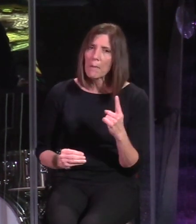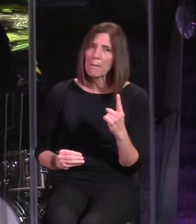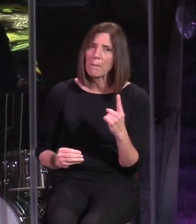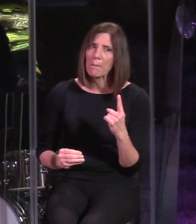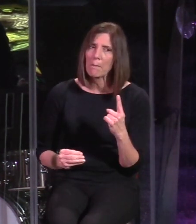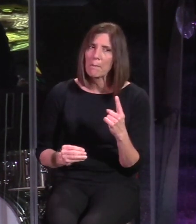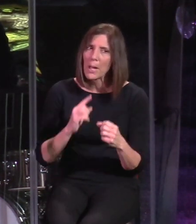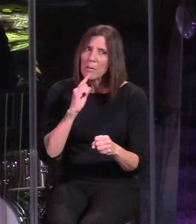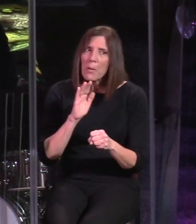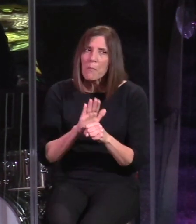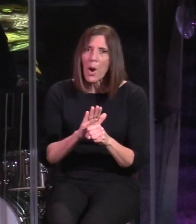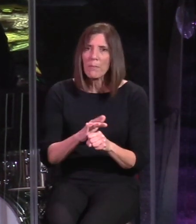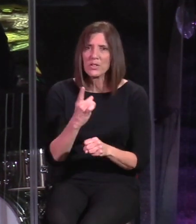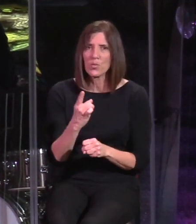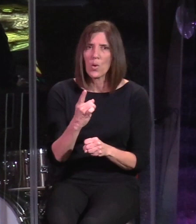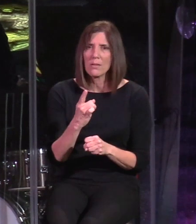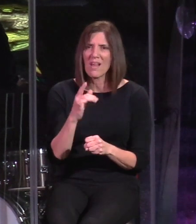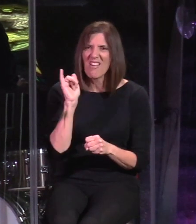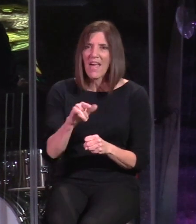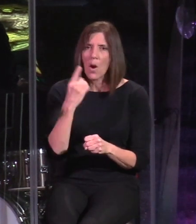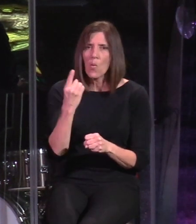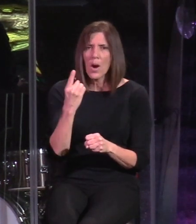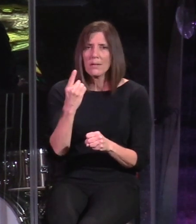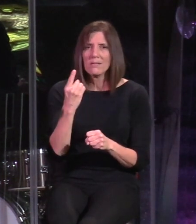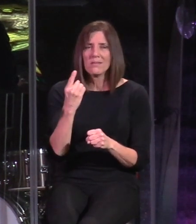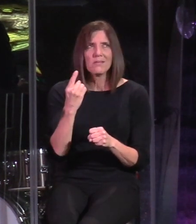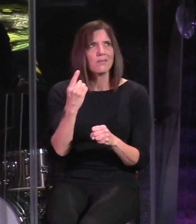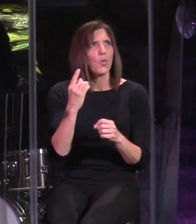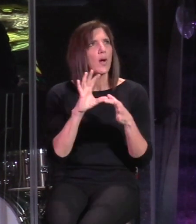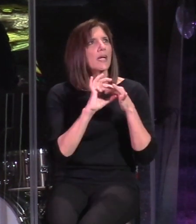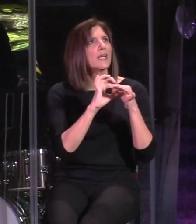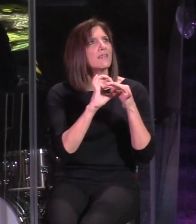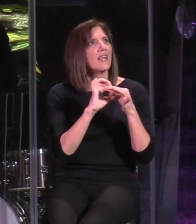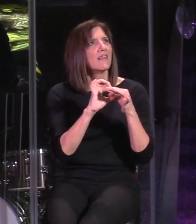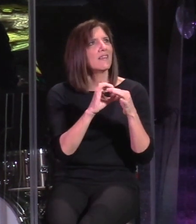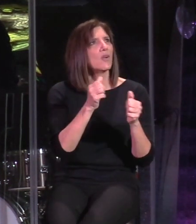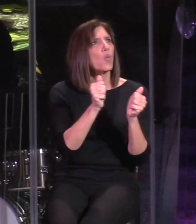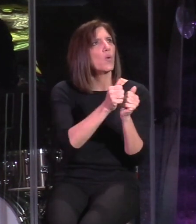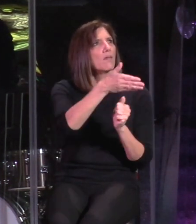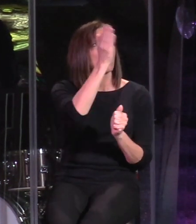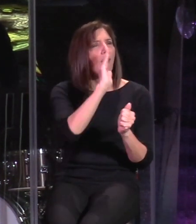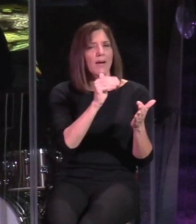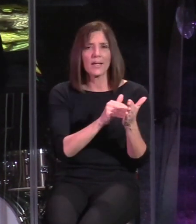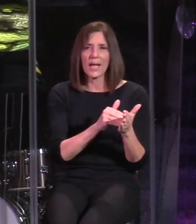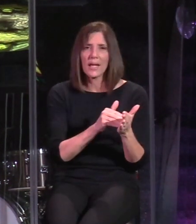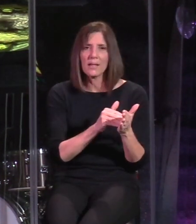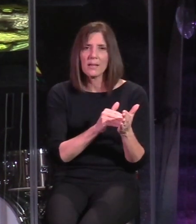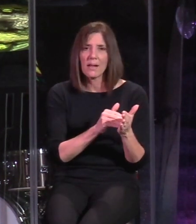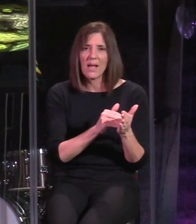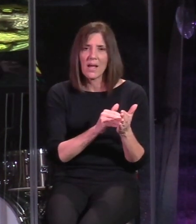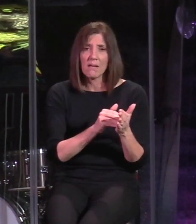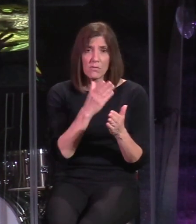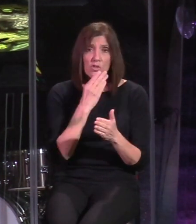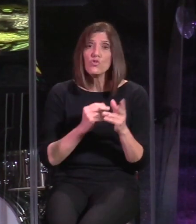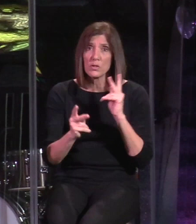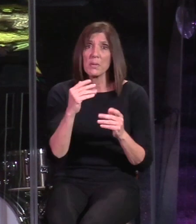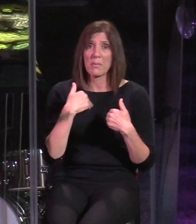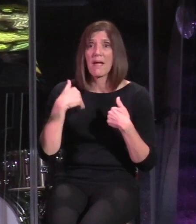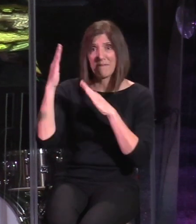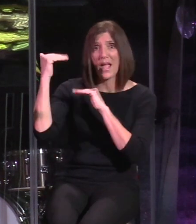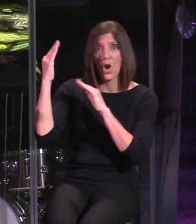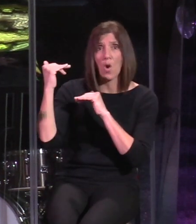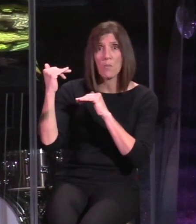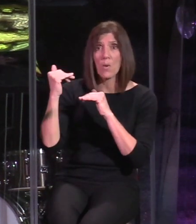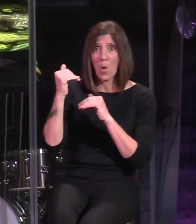renew their relationship with God. That was their hope. One was coming who would make all